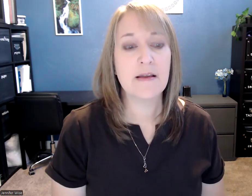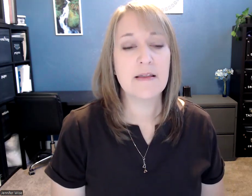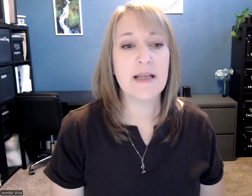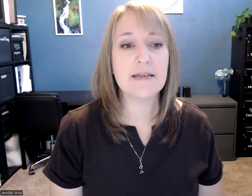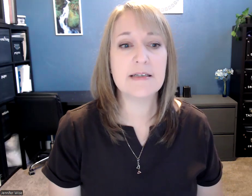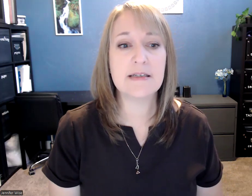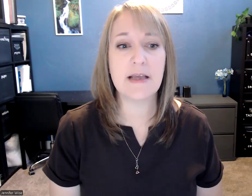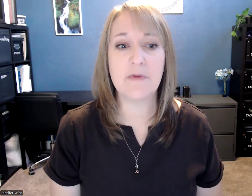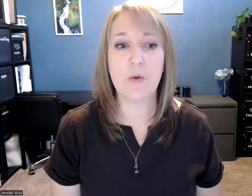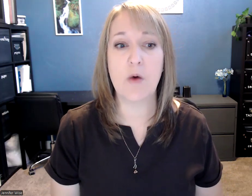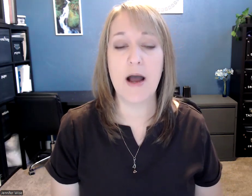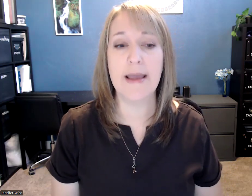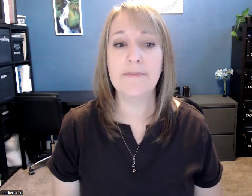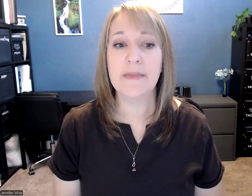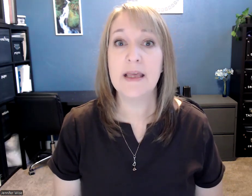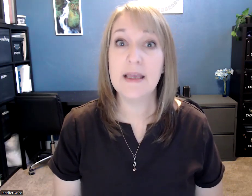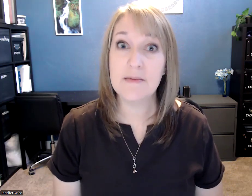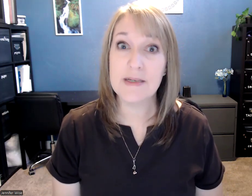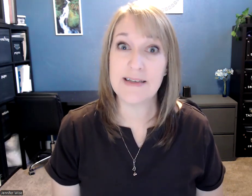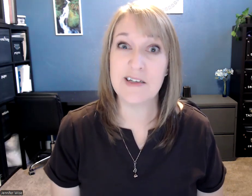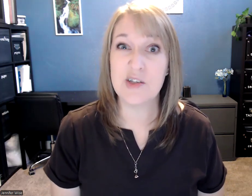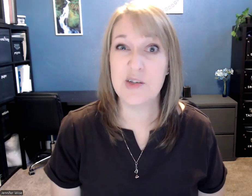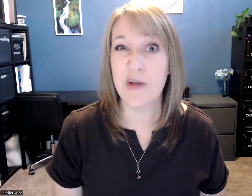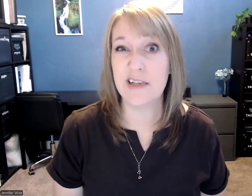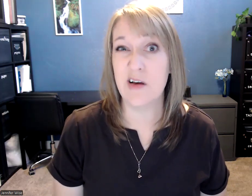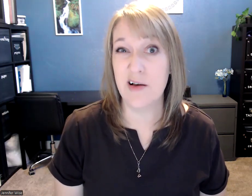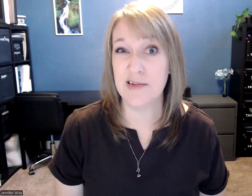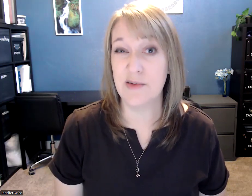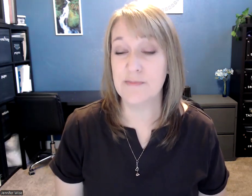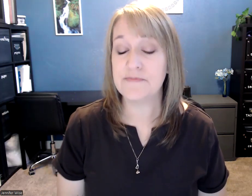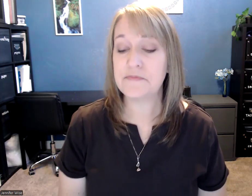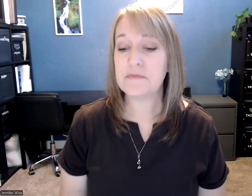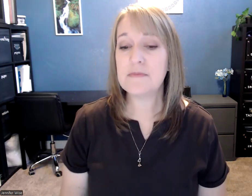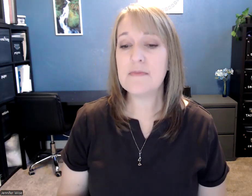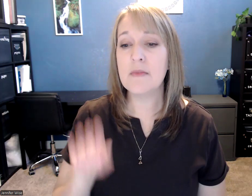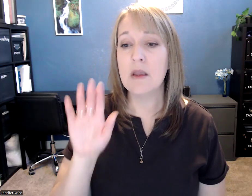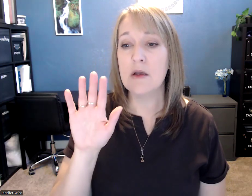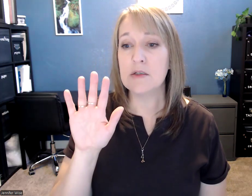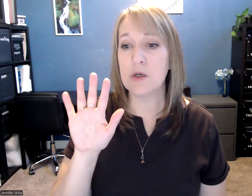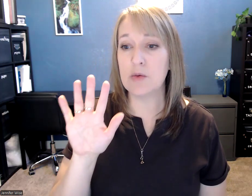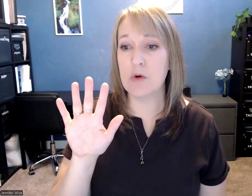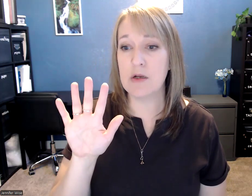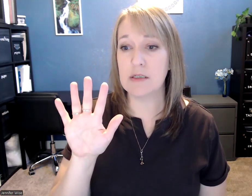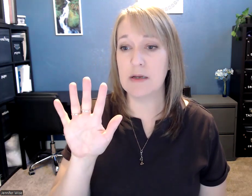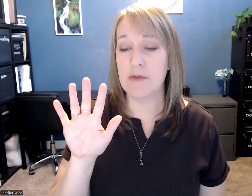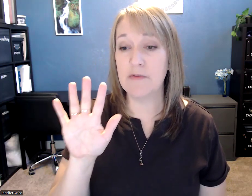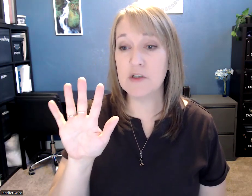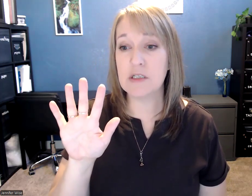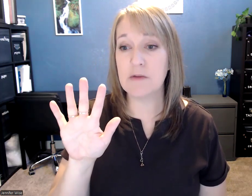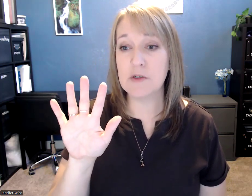The next is the sign for why. It can be signed two ways also. So you want the first one